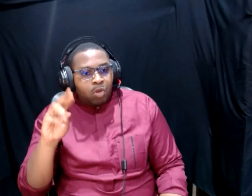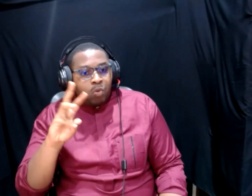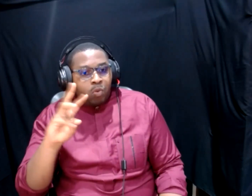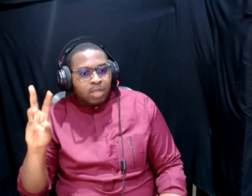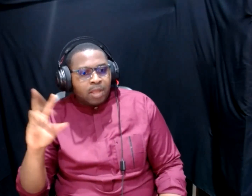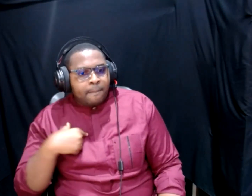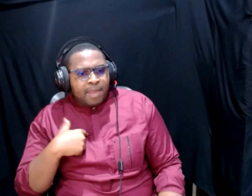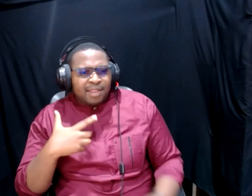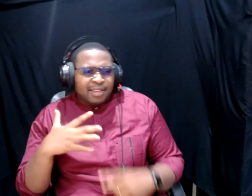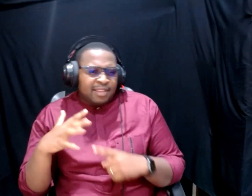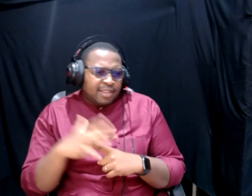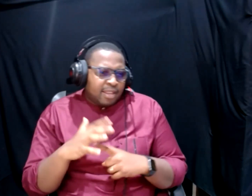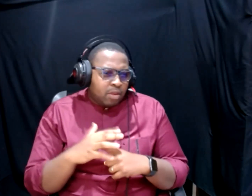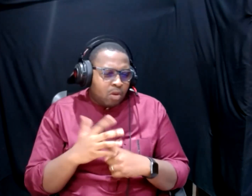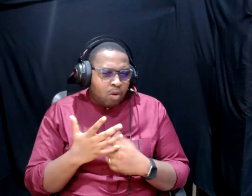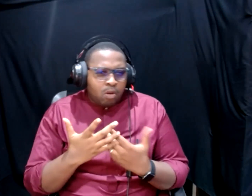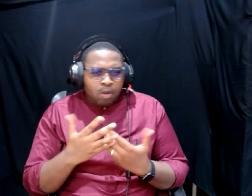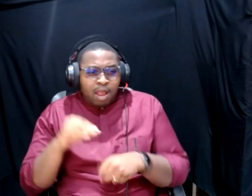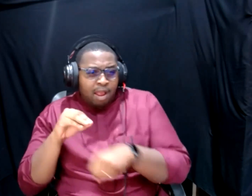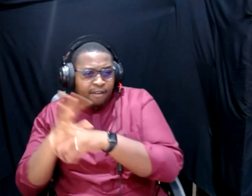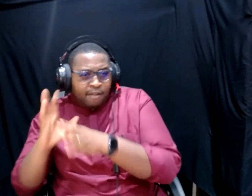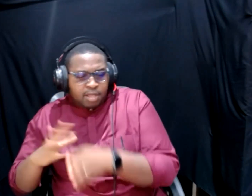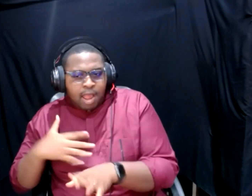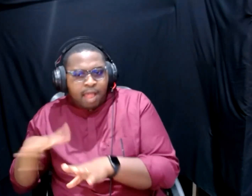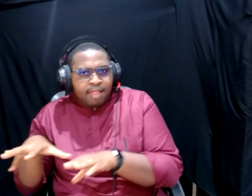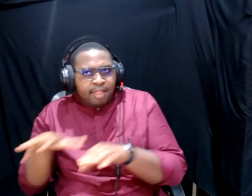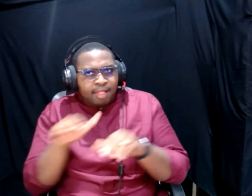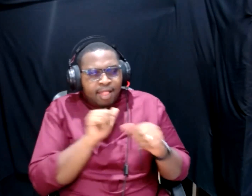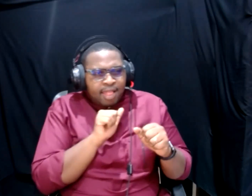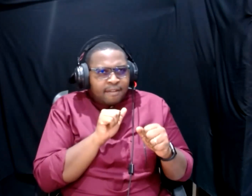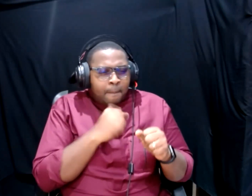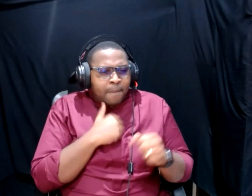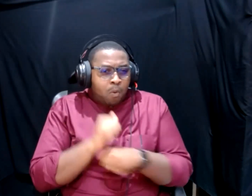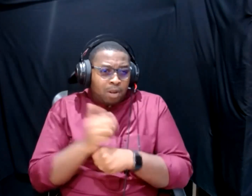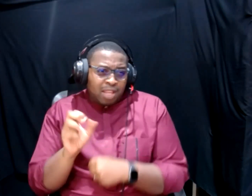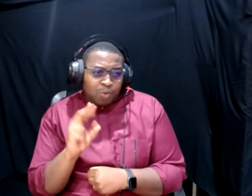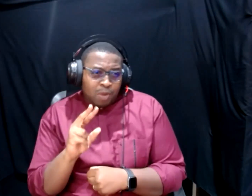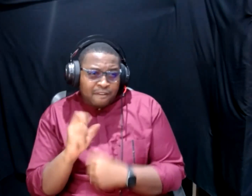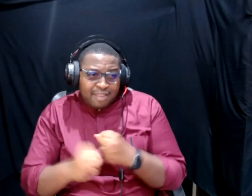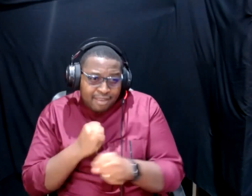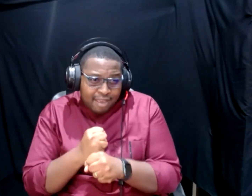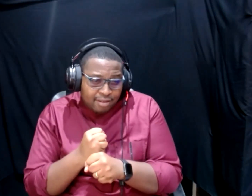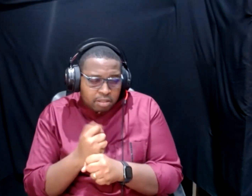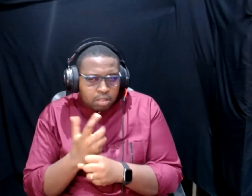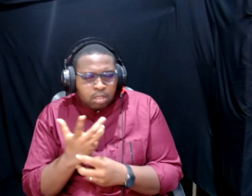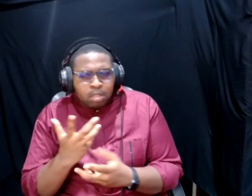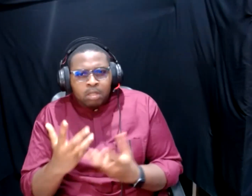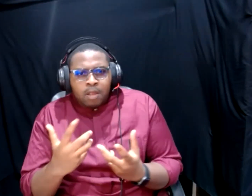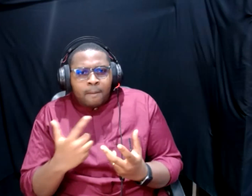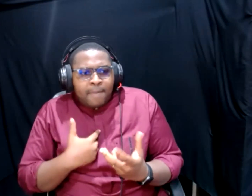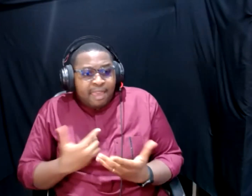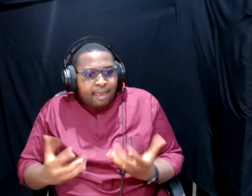advisor, but led the firm for 12 years leading up to 2021. And also here as an